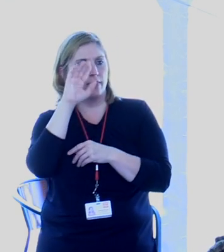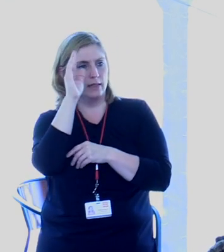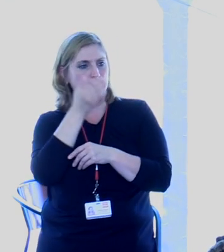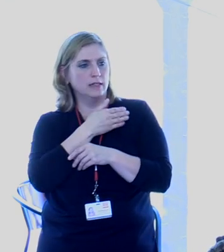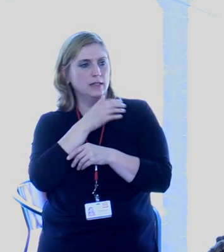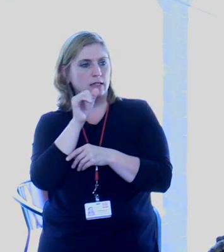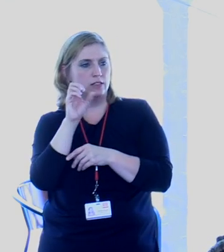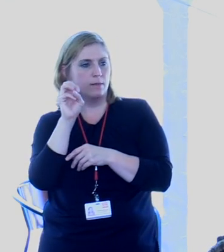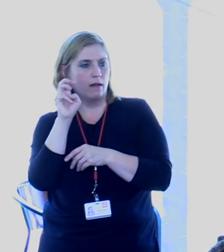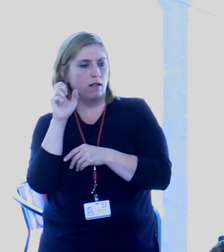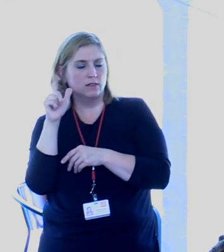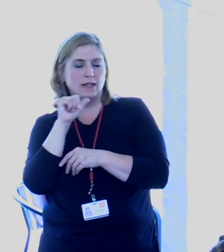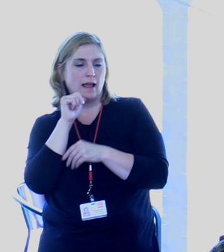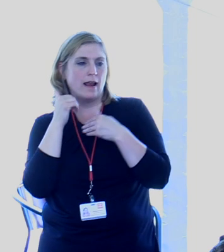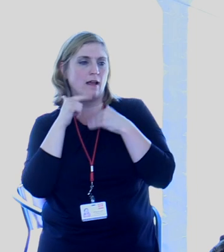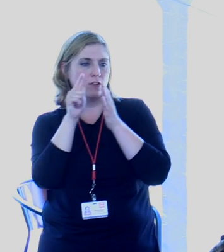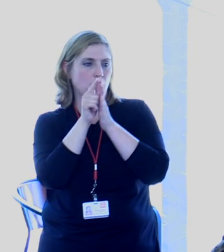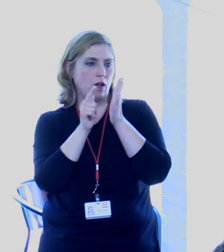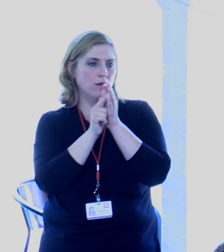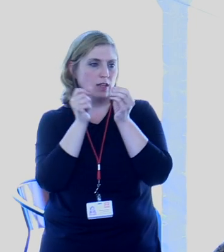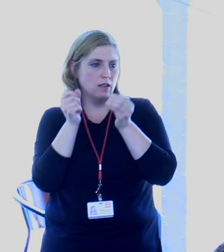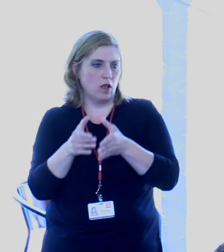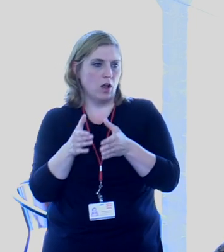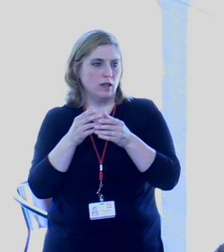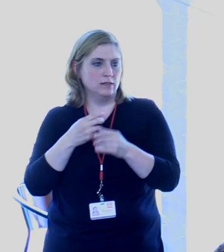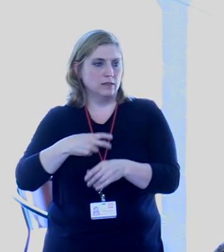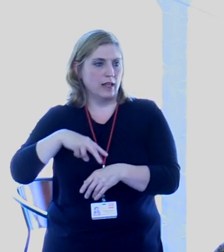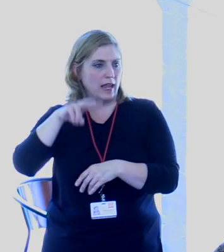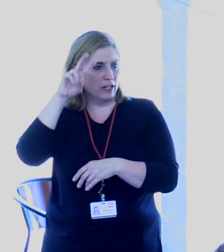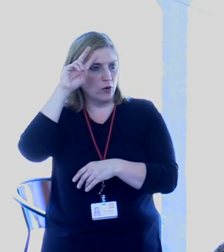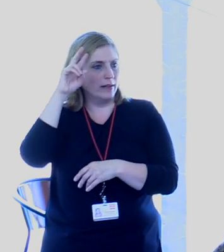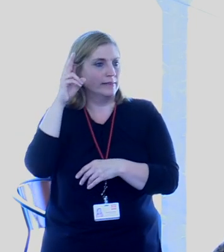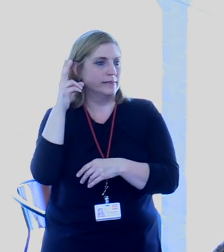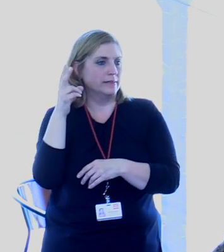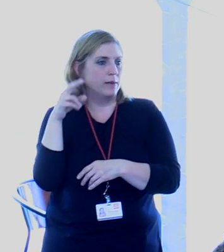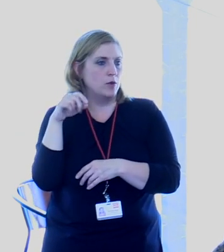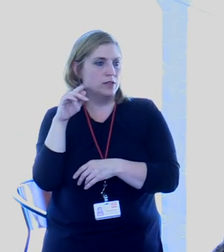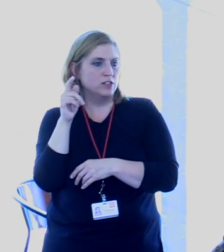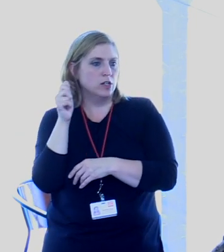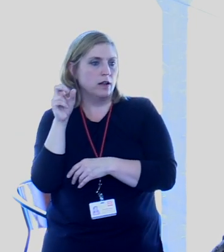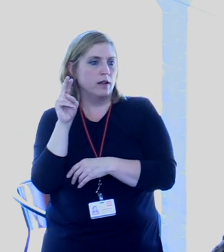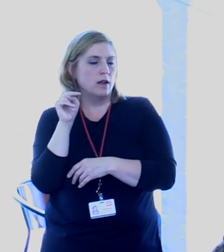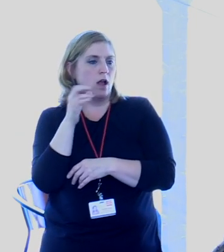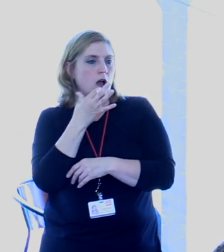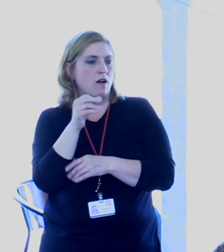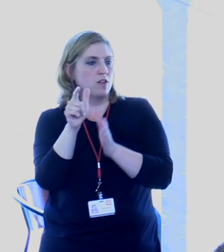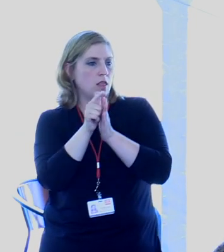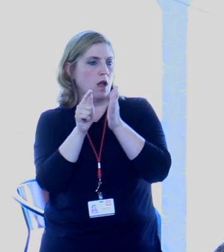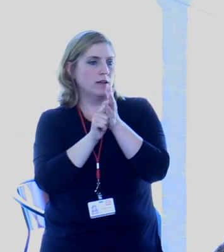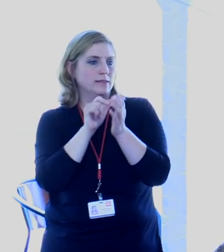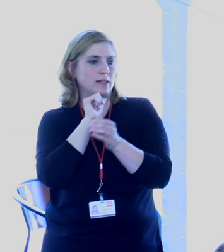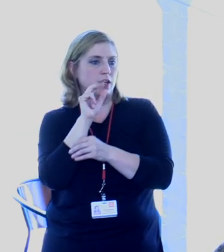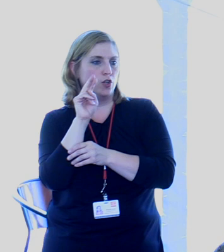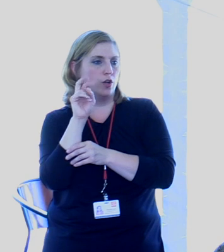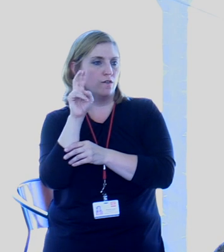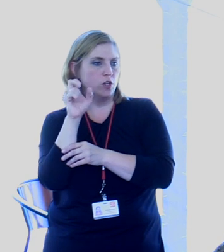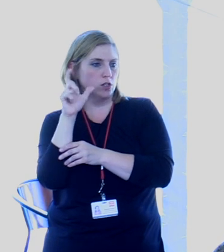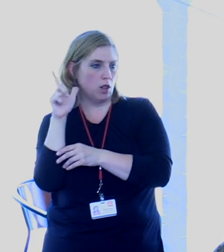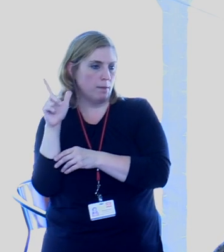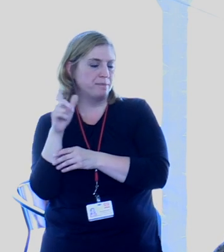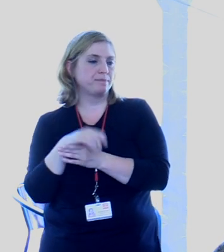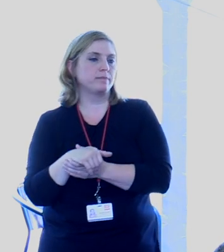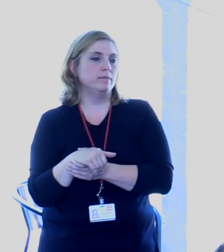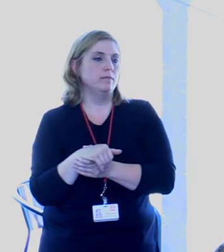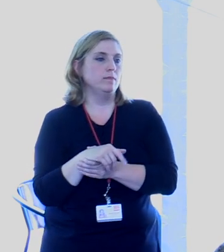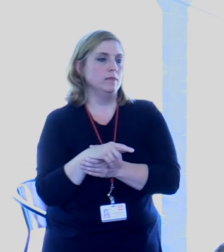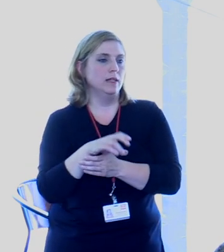law, okay? They're lost in ignorance. Okay, so this possession of the law isn't a universal possession, okay?